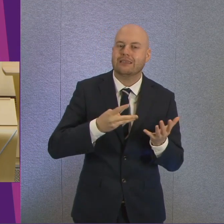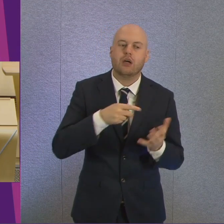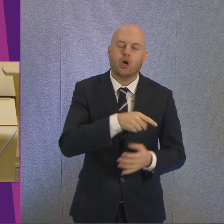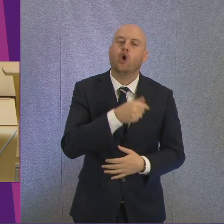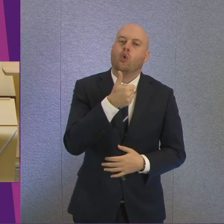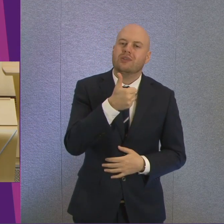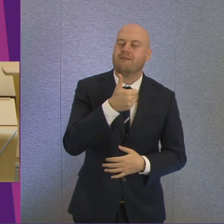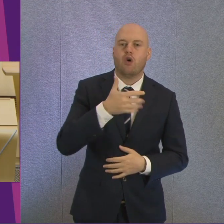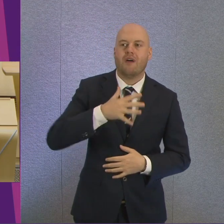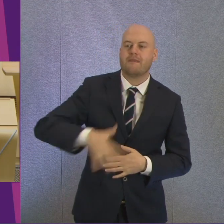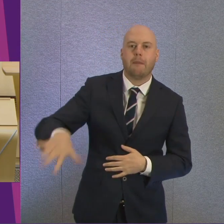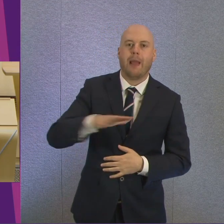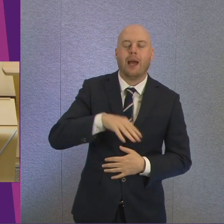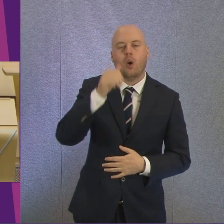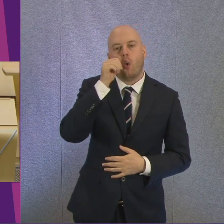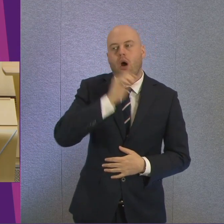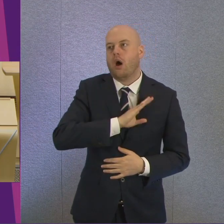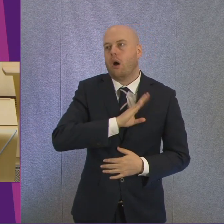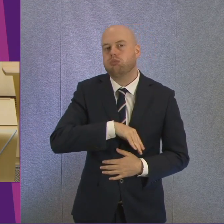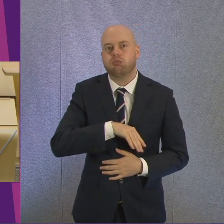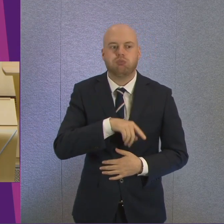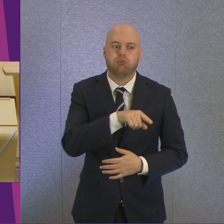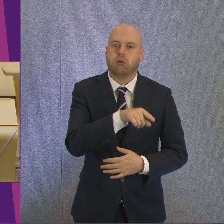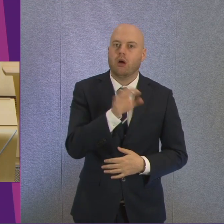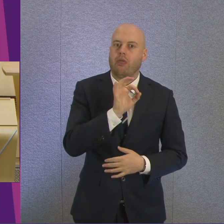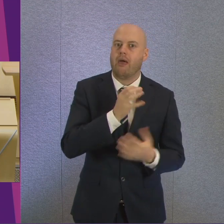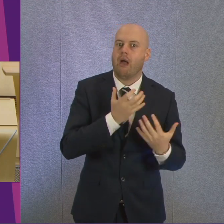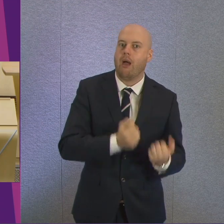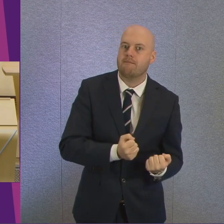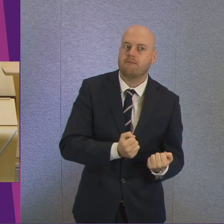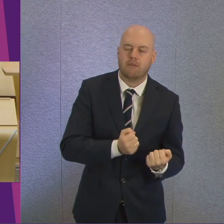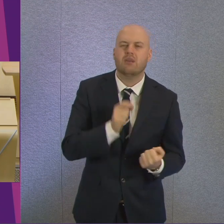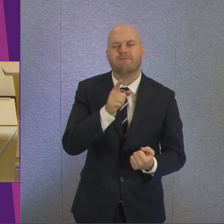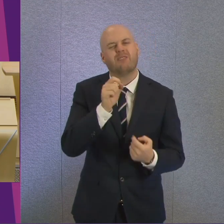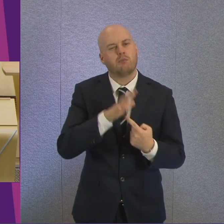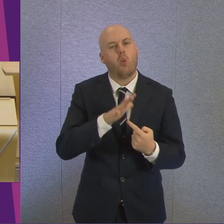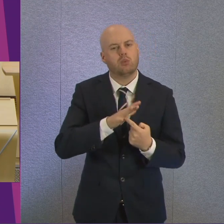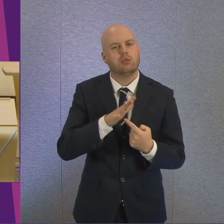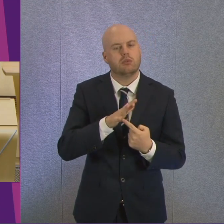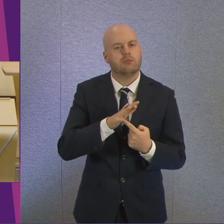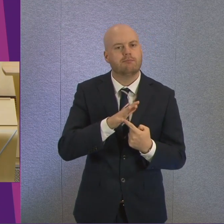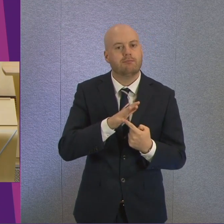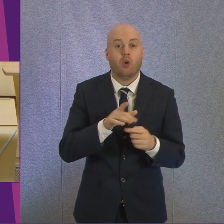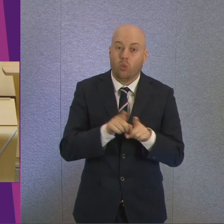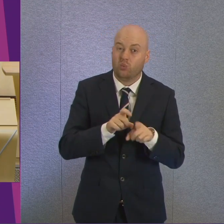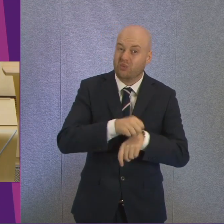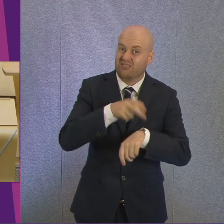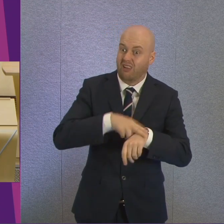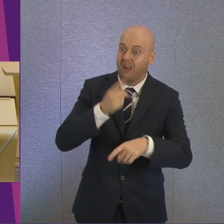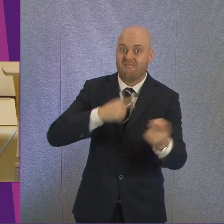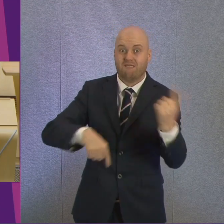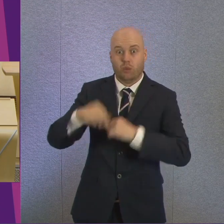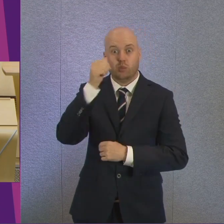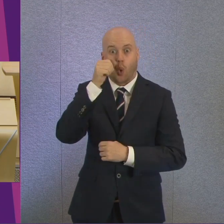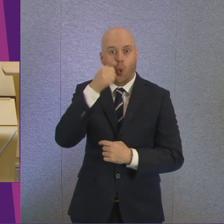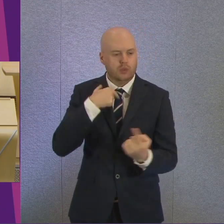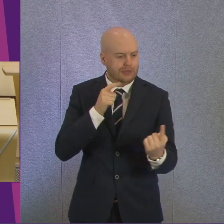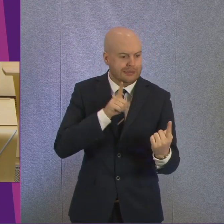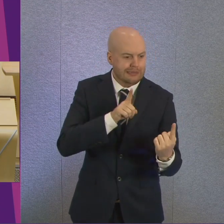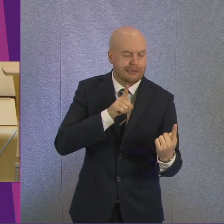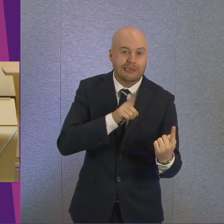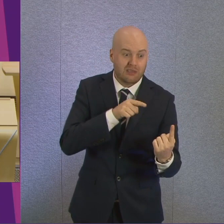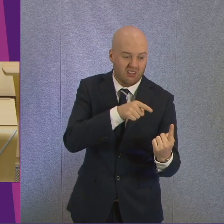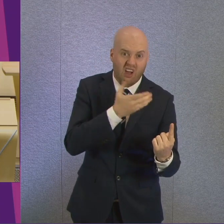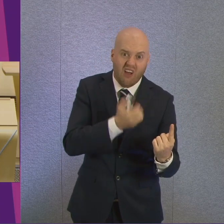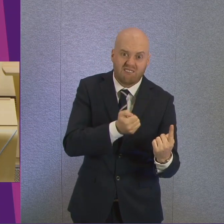who are being admitted to care homes that is important, and an assurance, of course, to staff. We're working to get